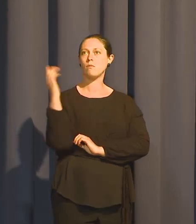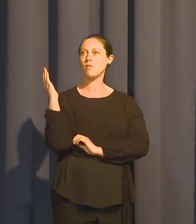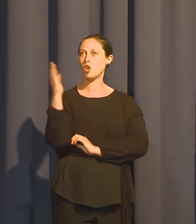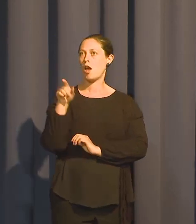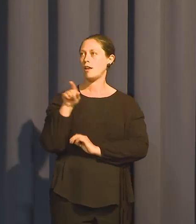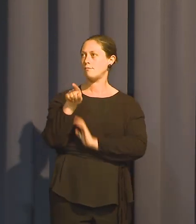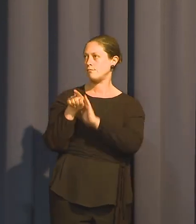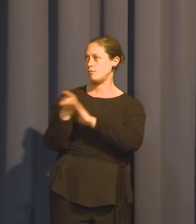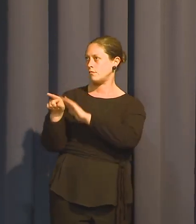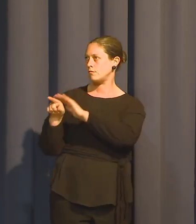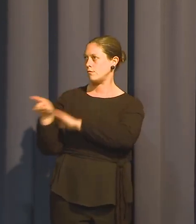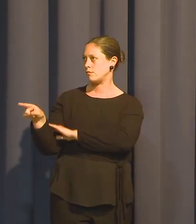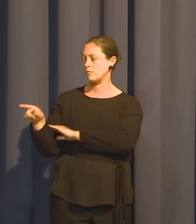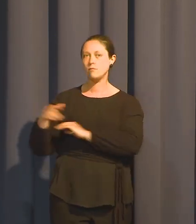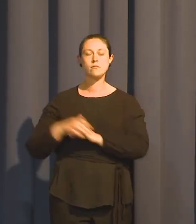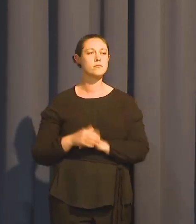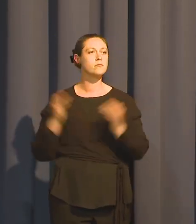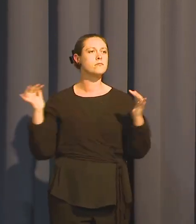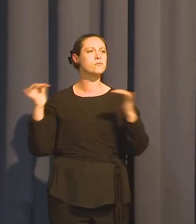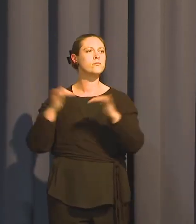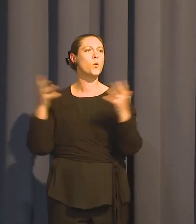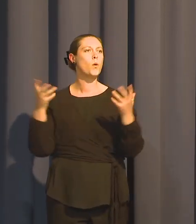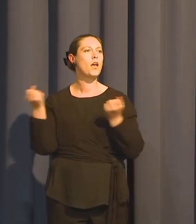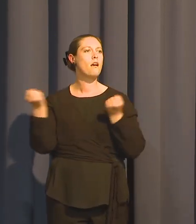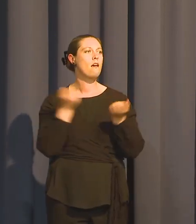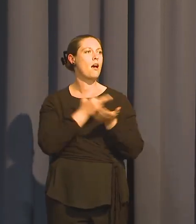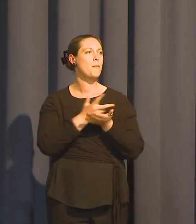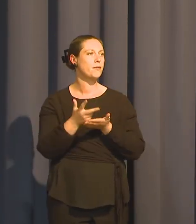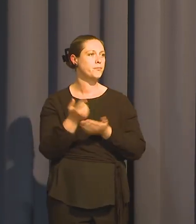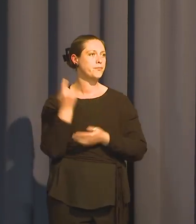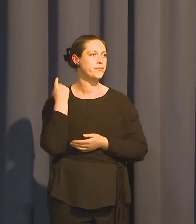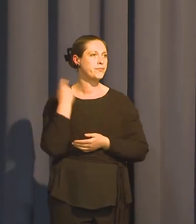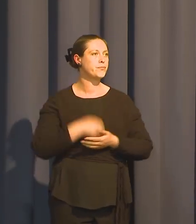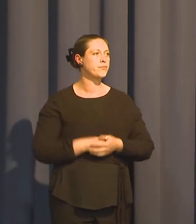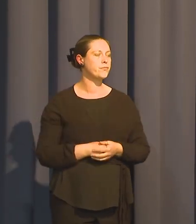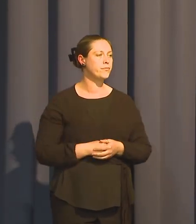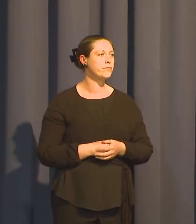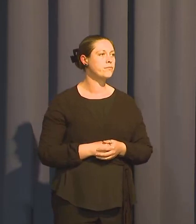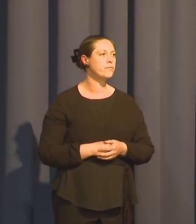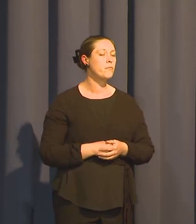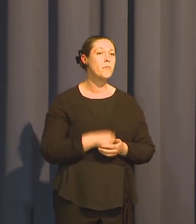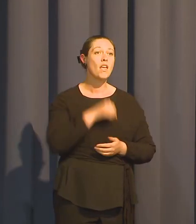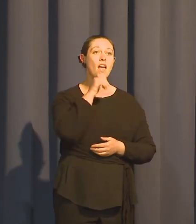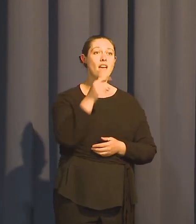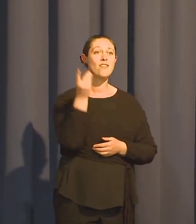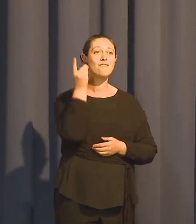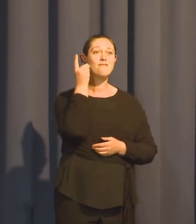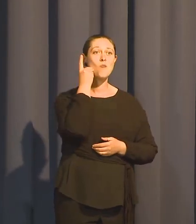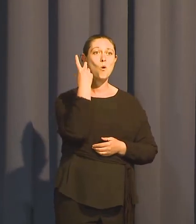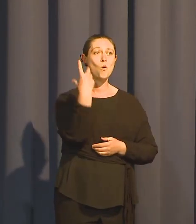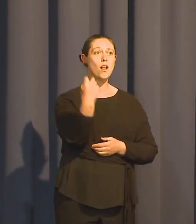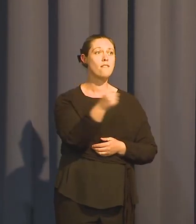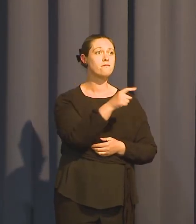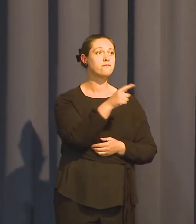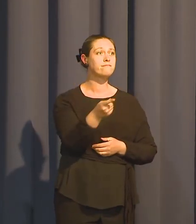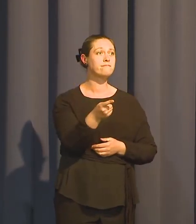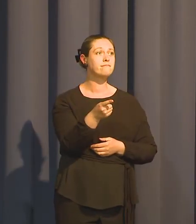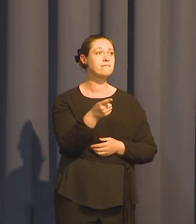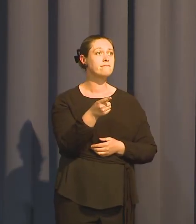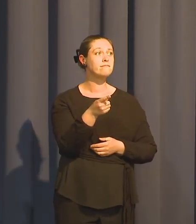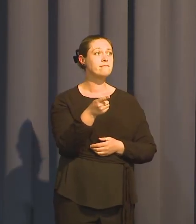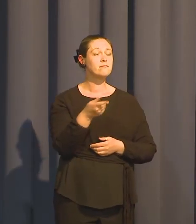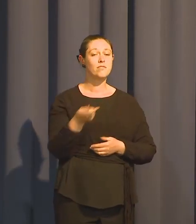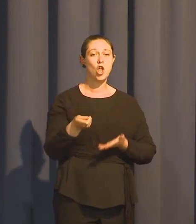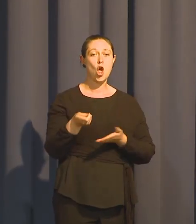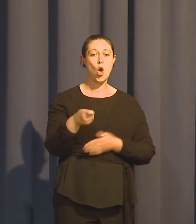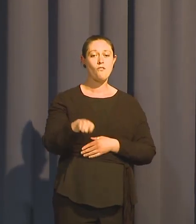here, and the mustering area is in the car park. We would ask that if you have a mobile phone with you, can you either